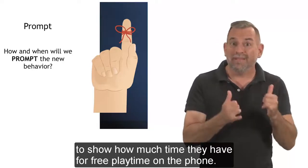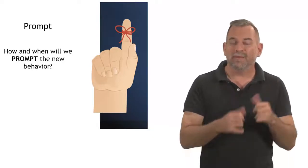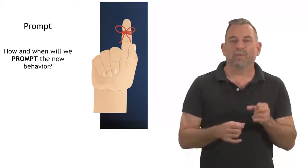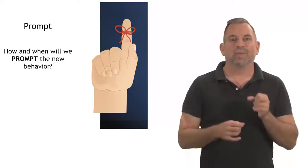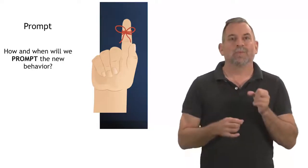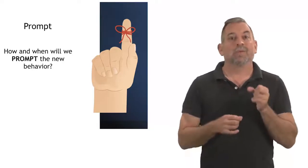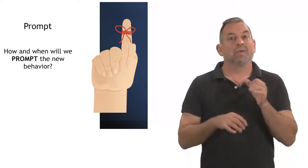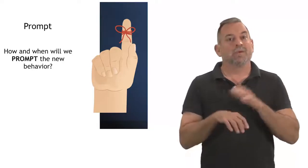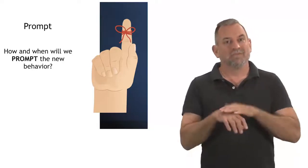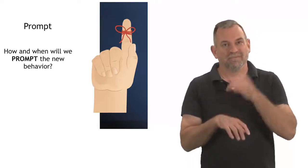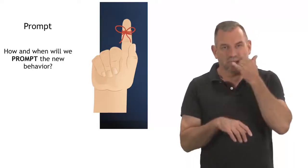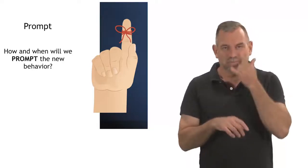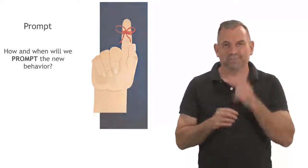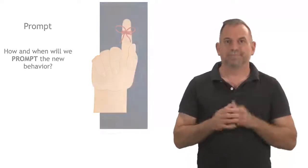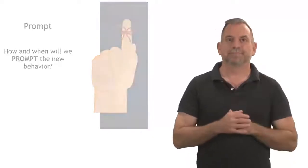phone.